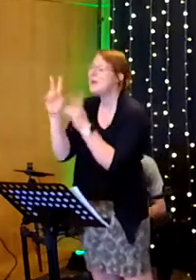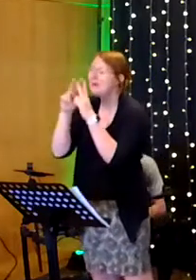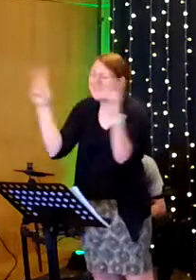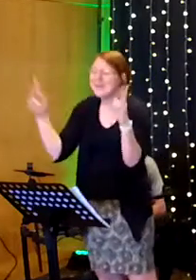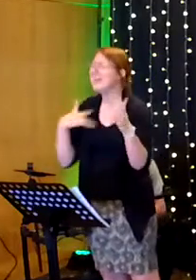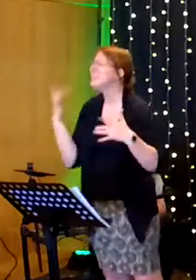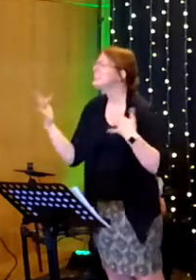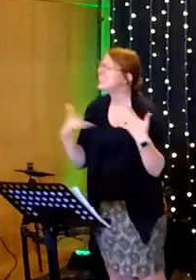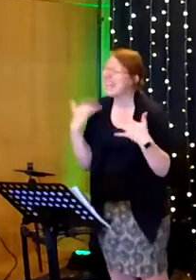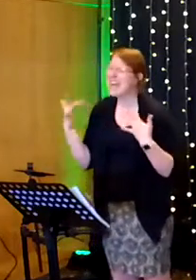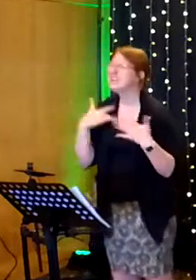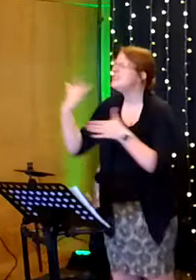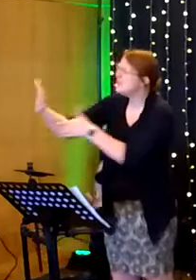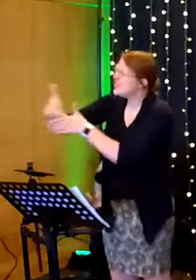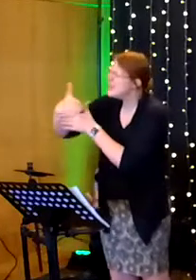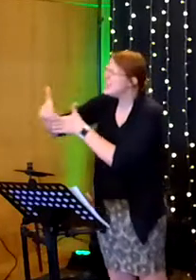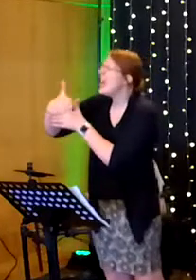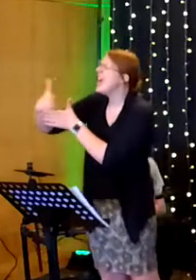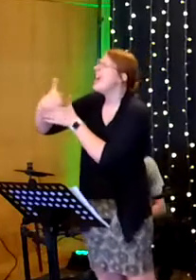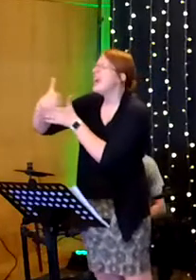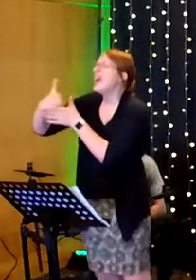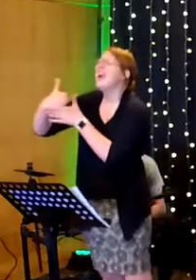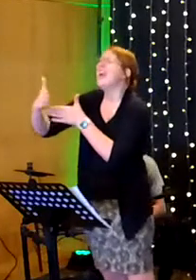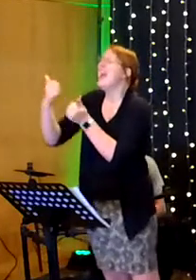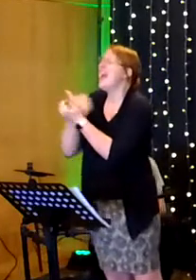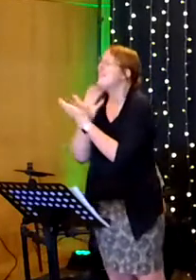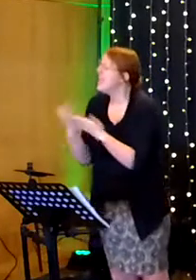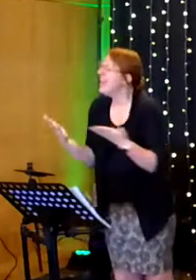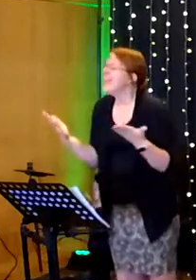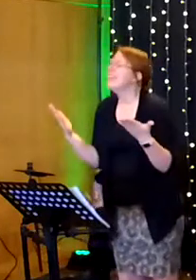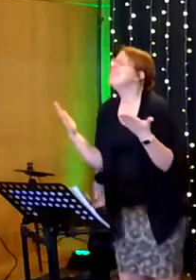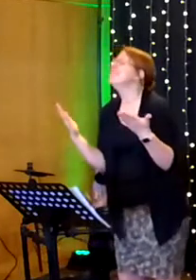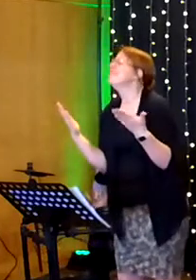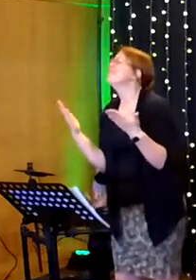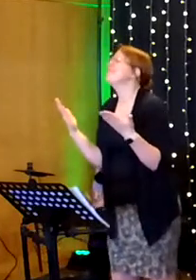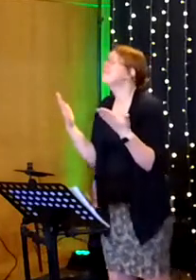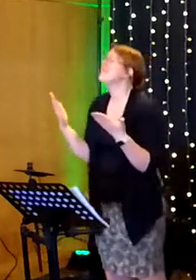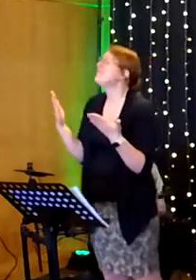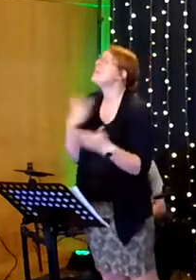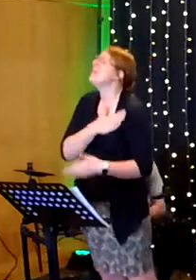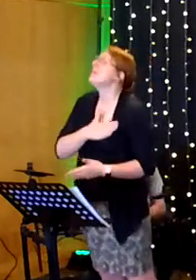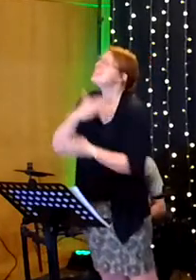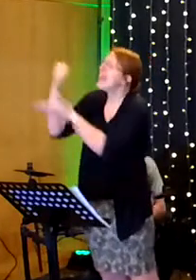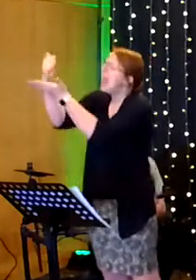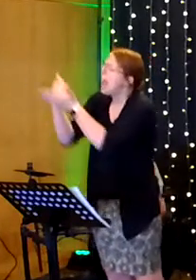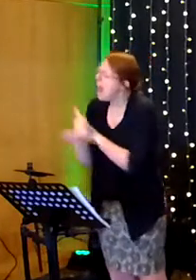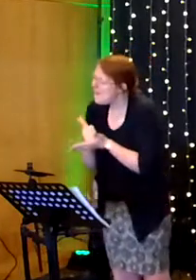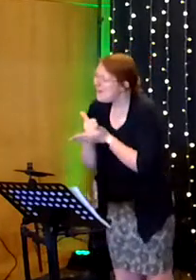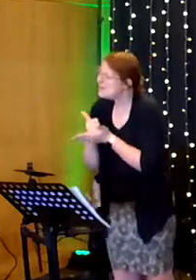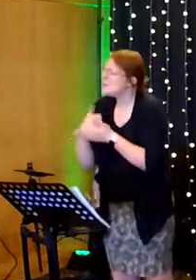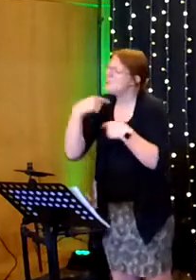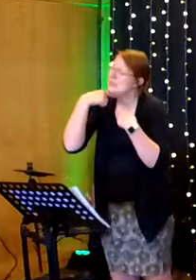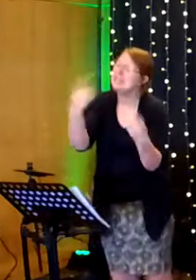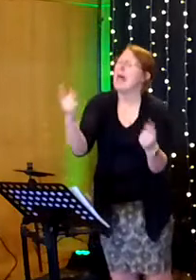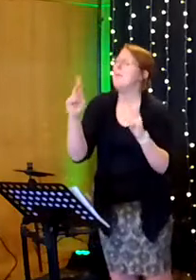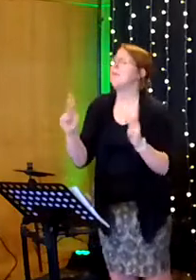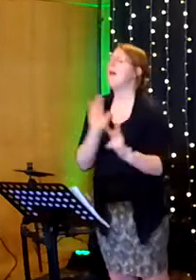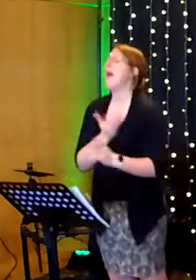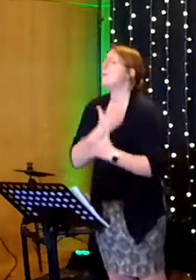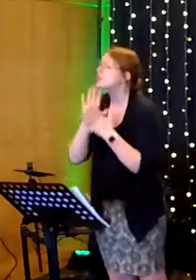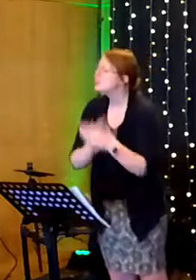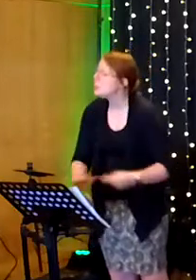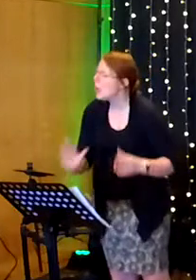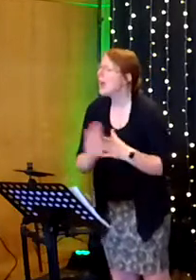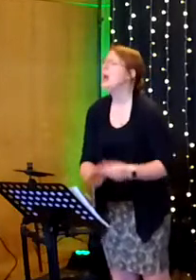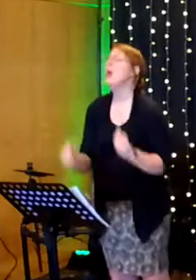share what he's done in our lives, Lord, and help us to be able to be that testimony, whether we do it with our words